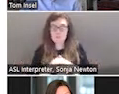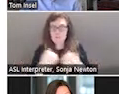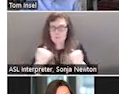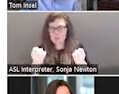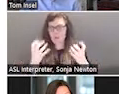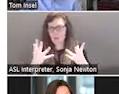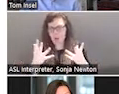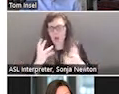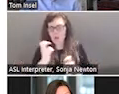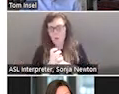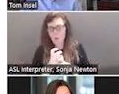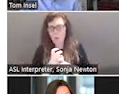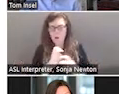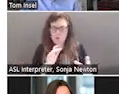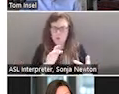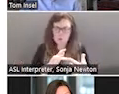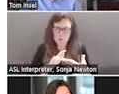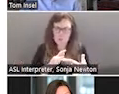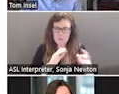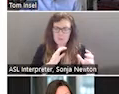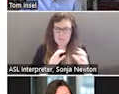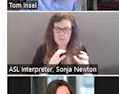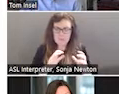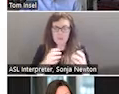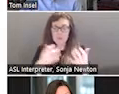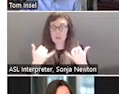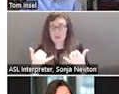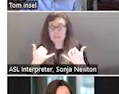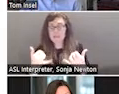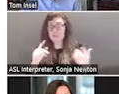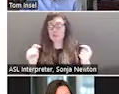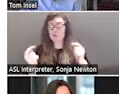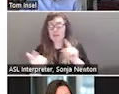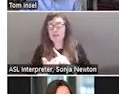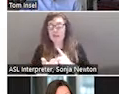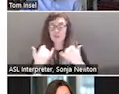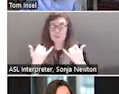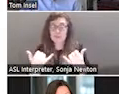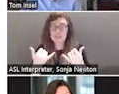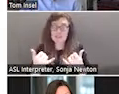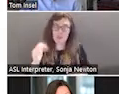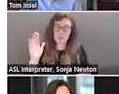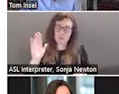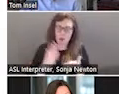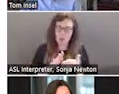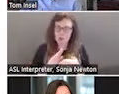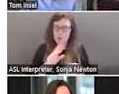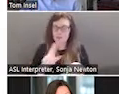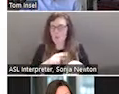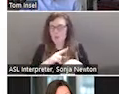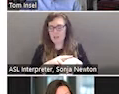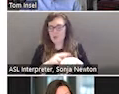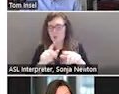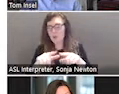to reach. Not only instant translation, but also instant reduction. So being able to use natural language processing to